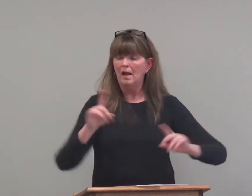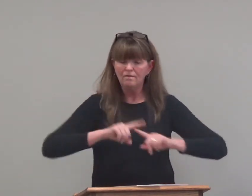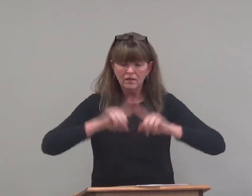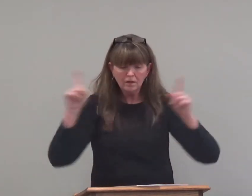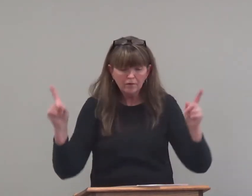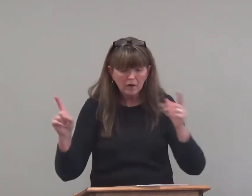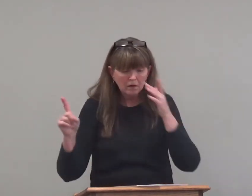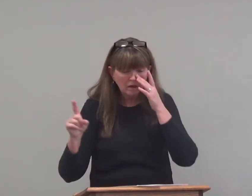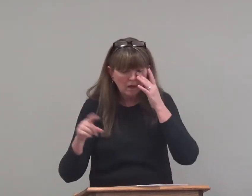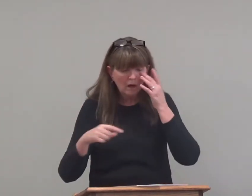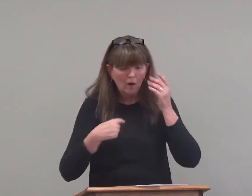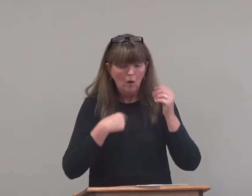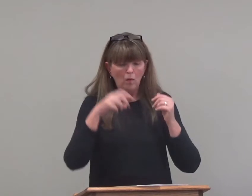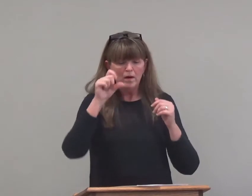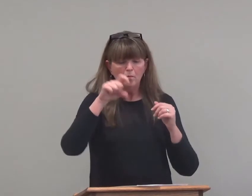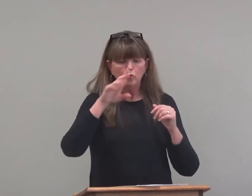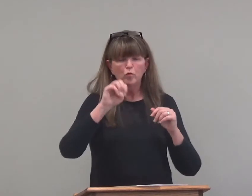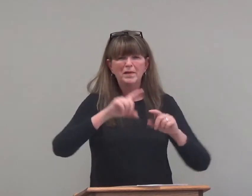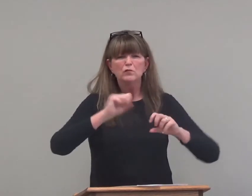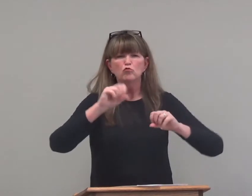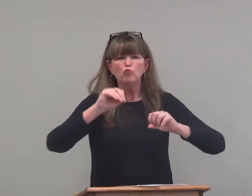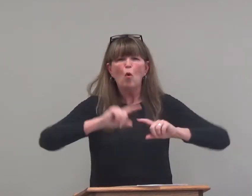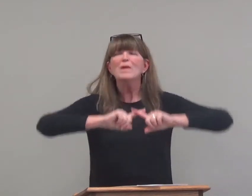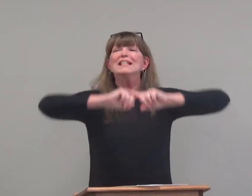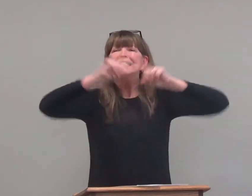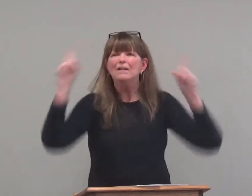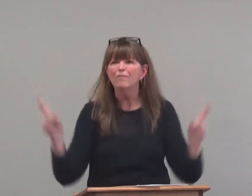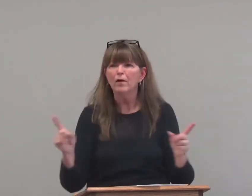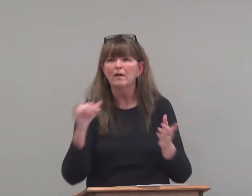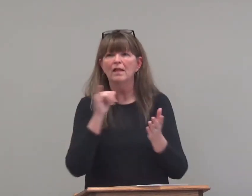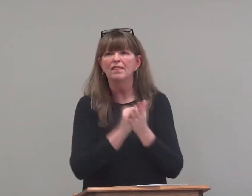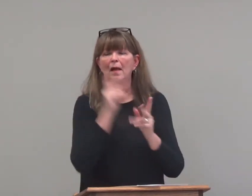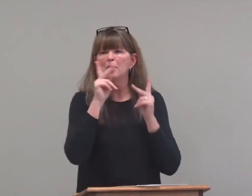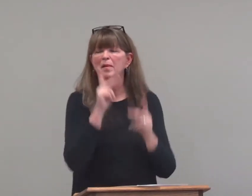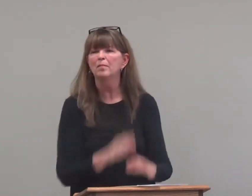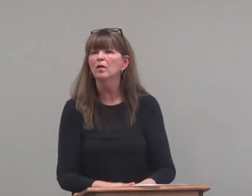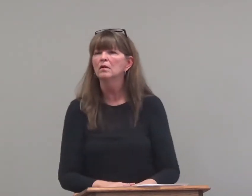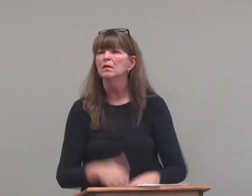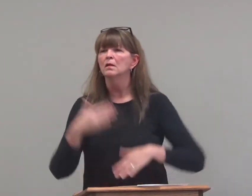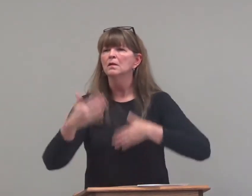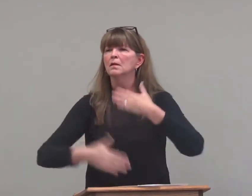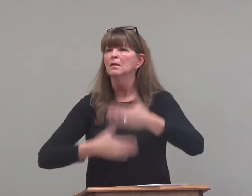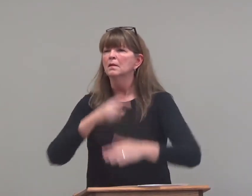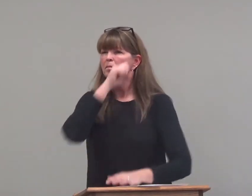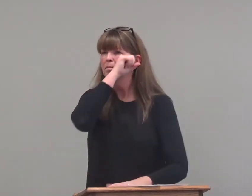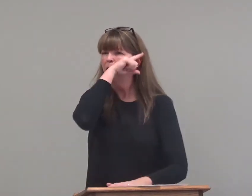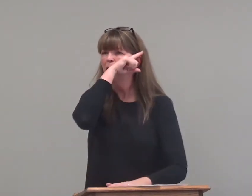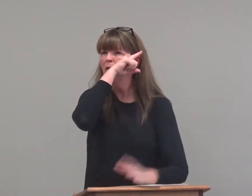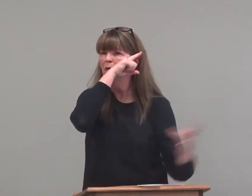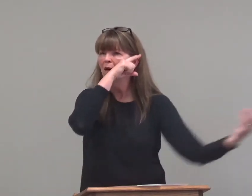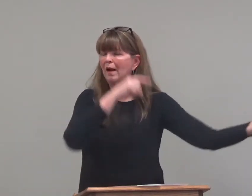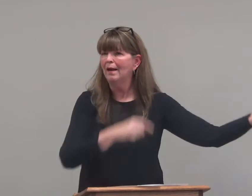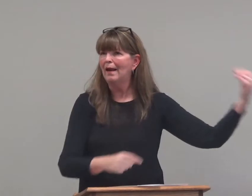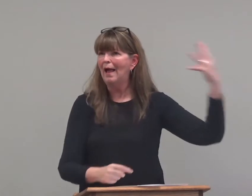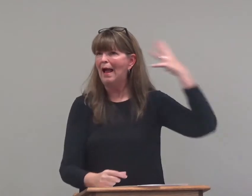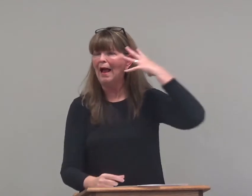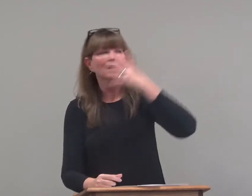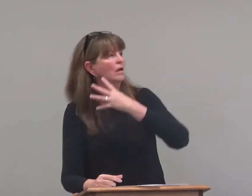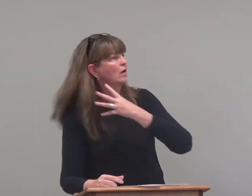So we are supposed to look and behave differently. We are supposed to be so absolutely different that people will notice